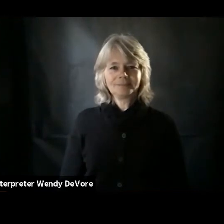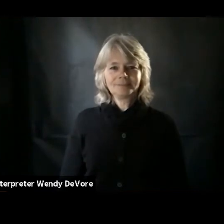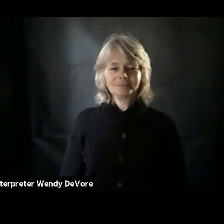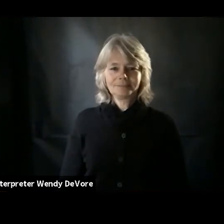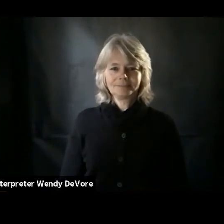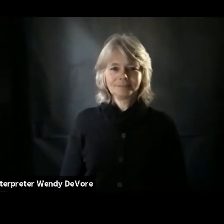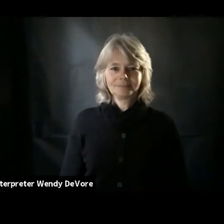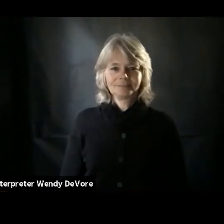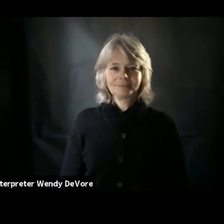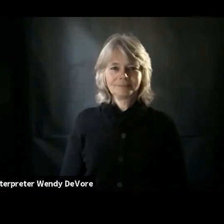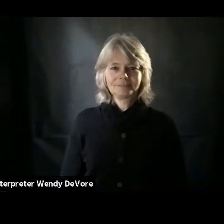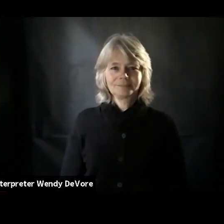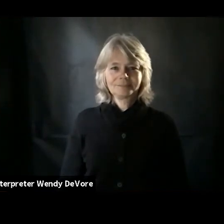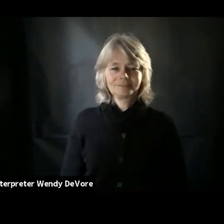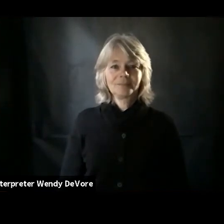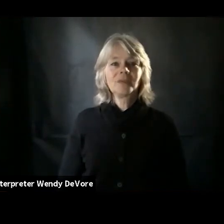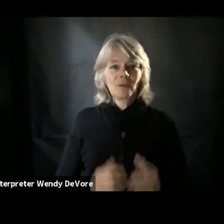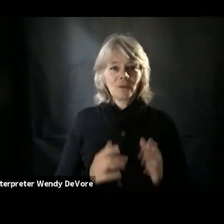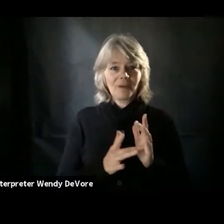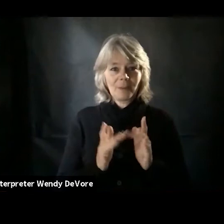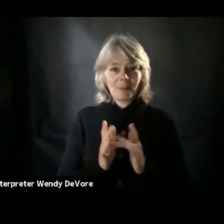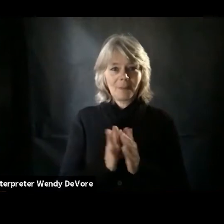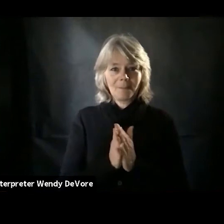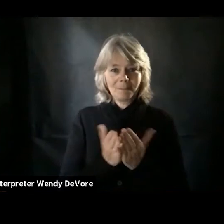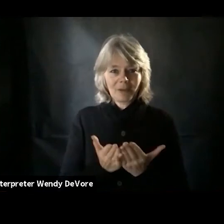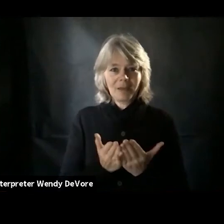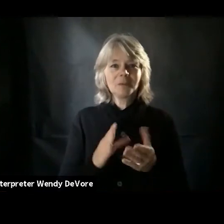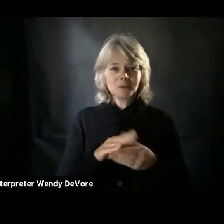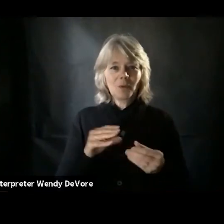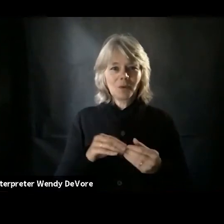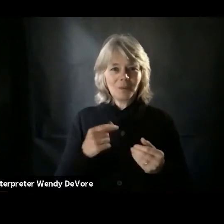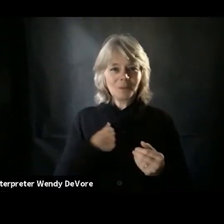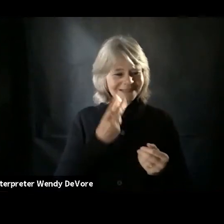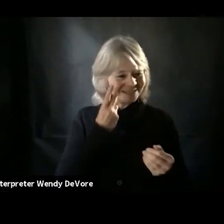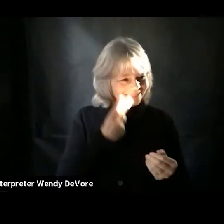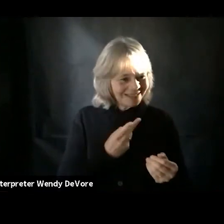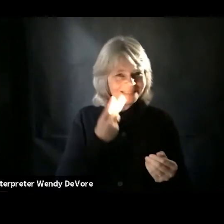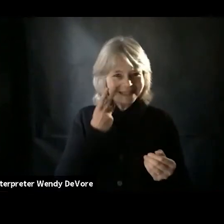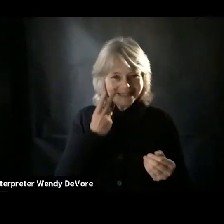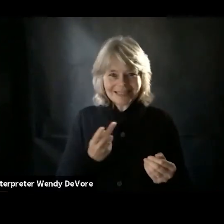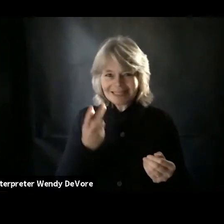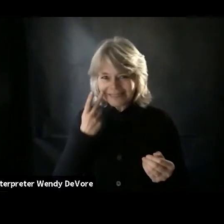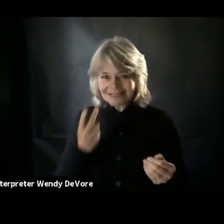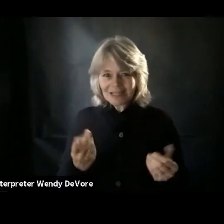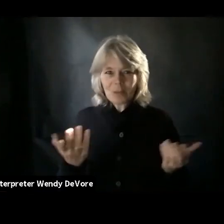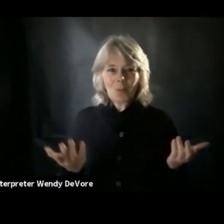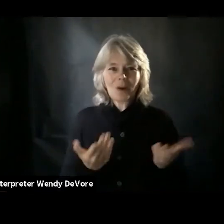So you see, in today's Bible story, we witness a lot of patient waiting.